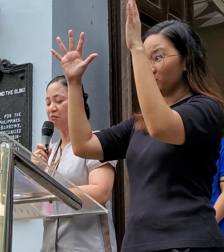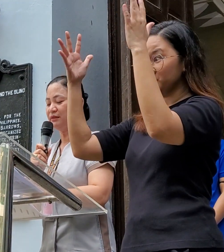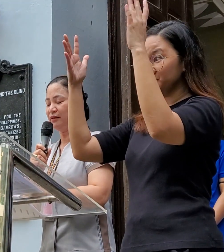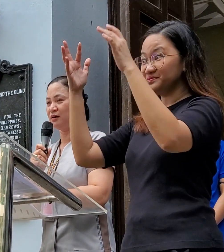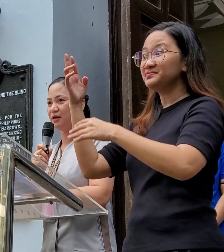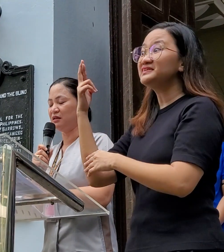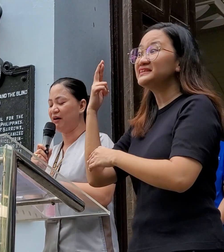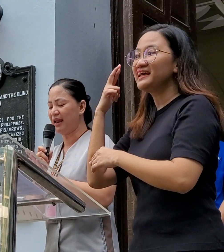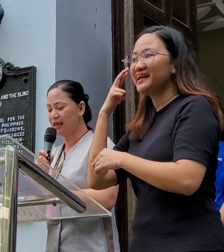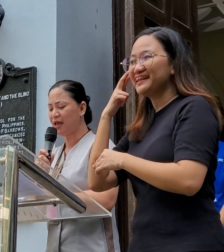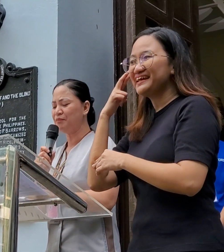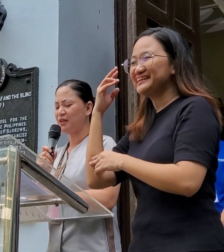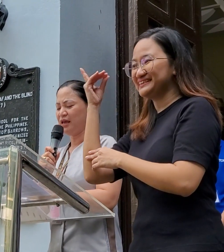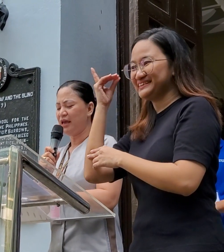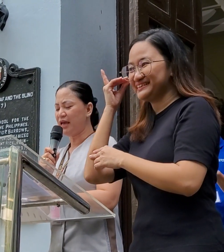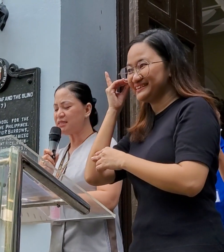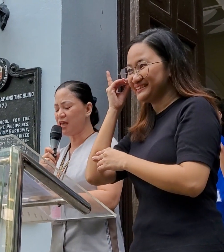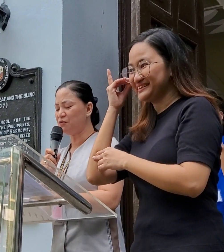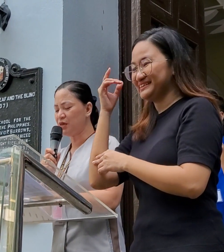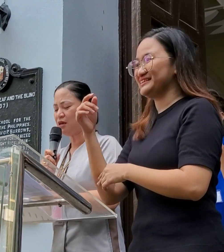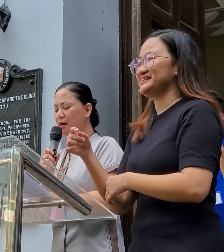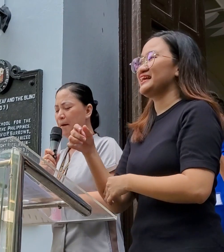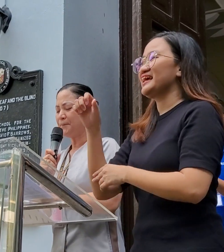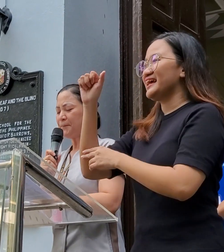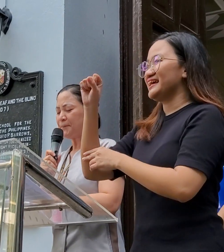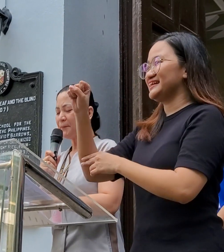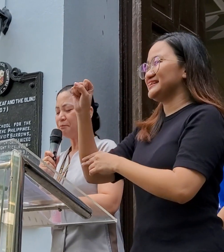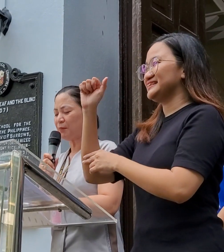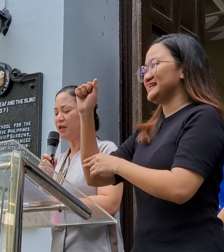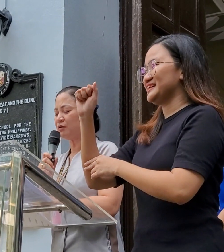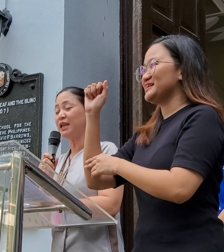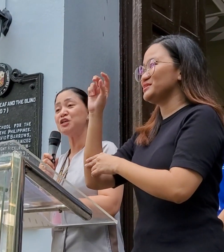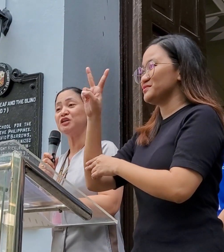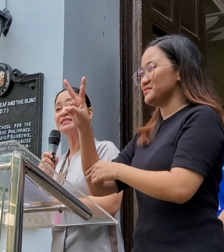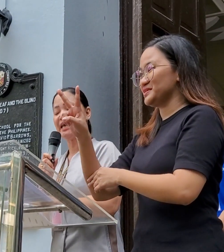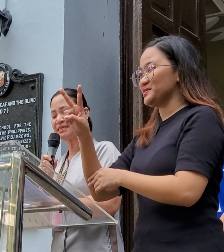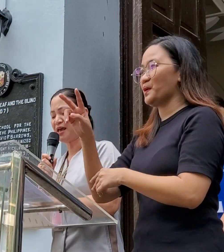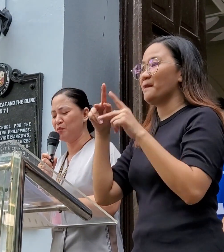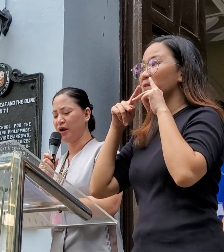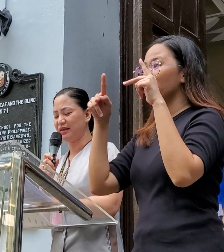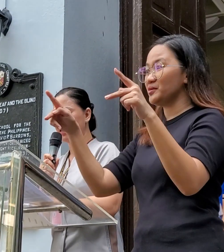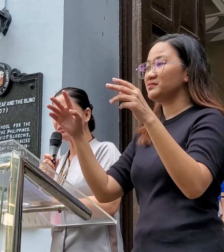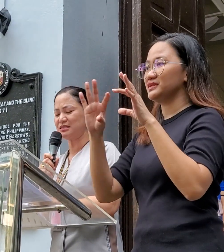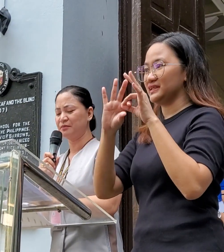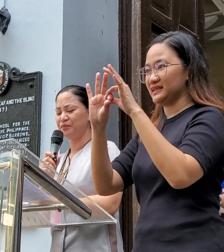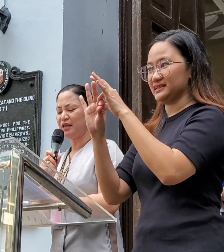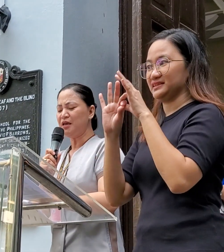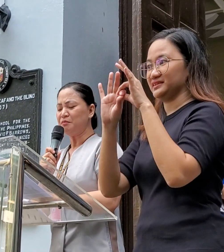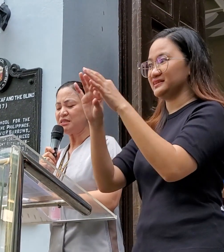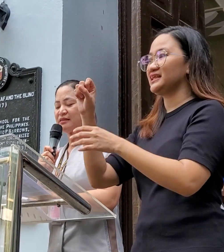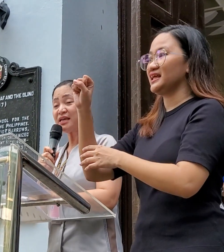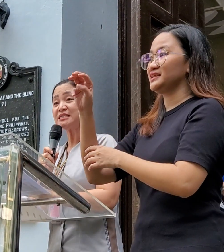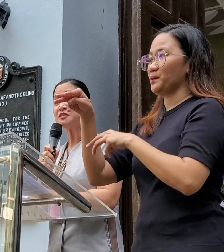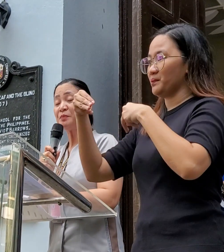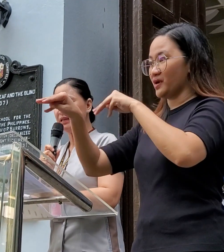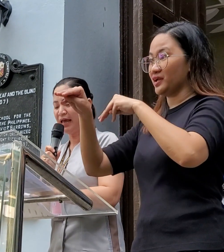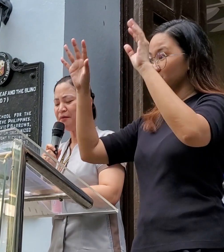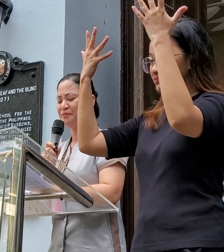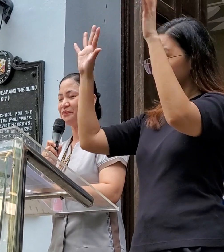Reynaldo Devalle, SAV Public Relations SM Markets. Ms.